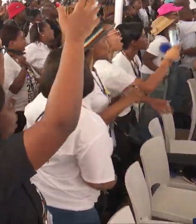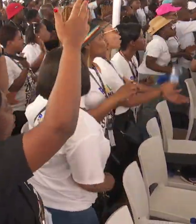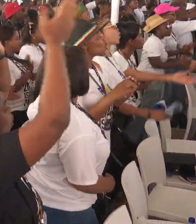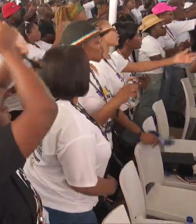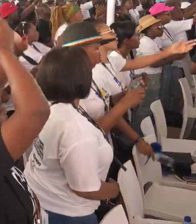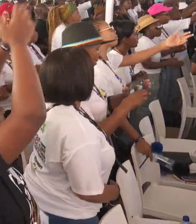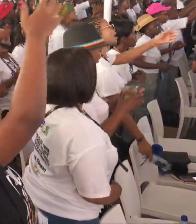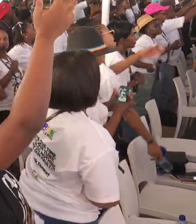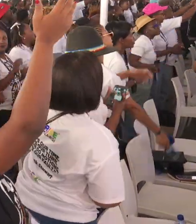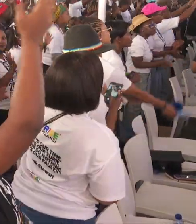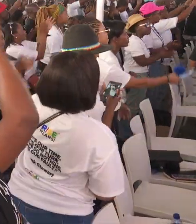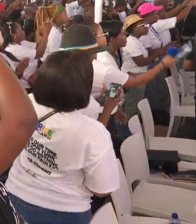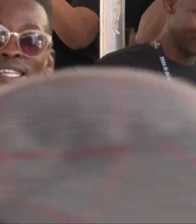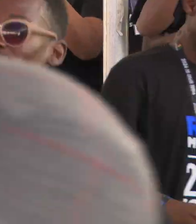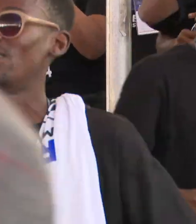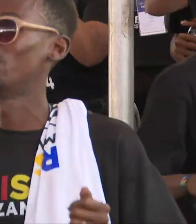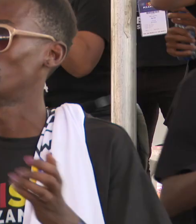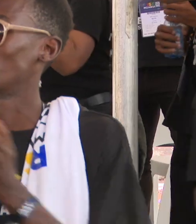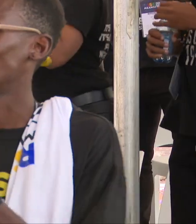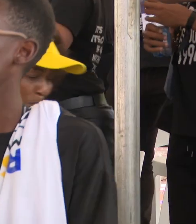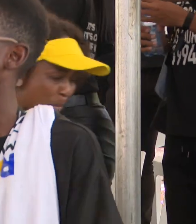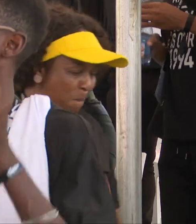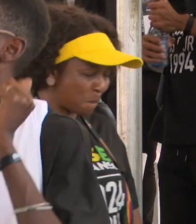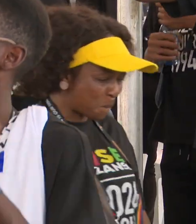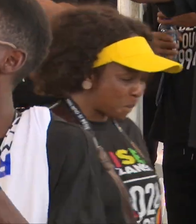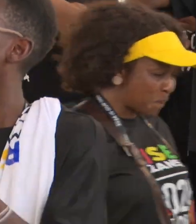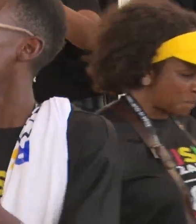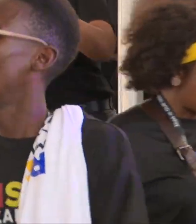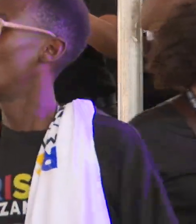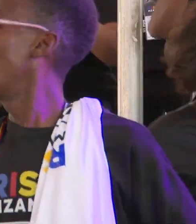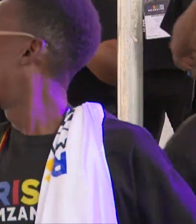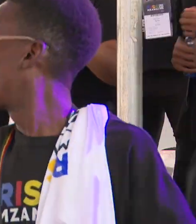Tua, Horobarete,